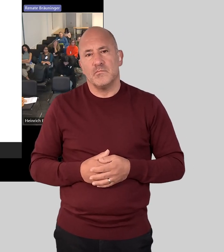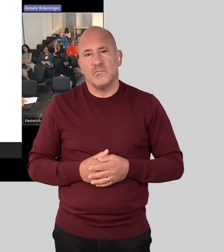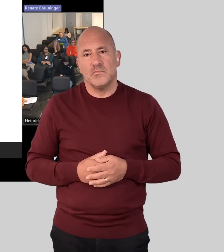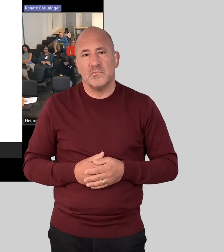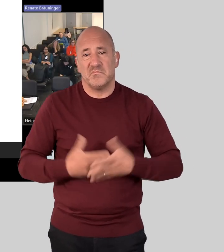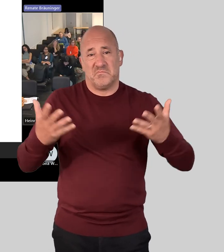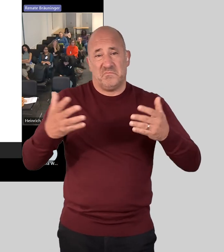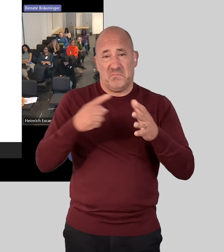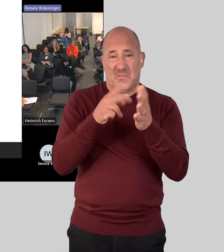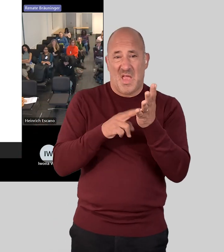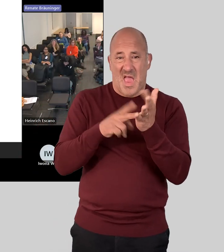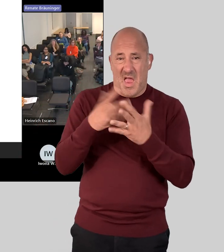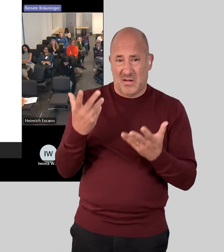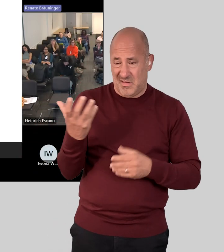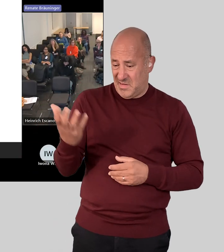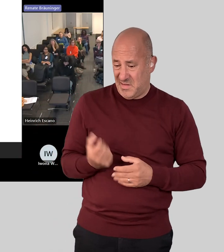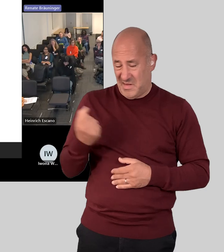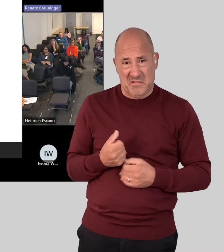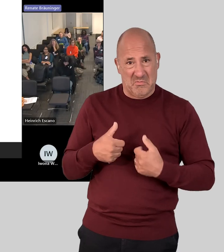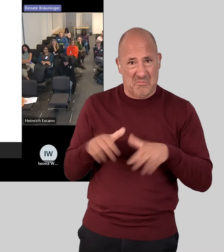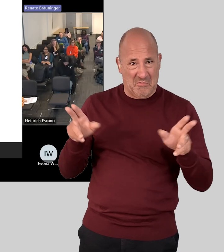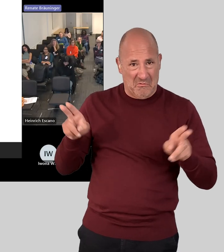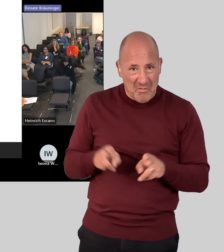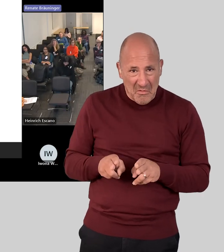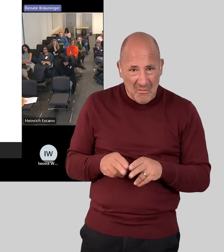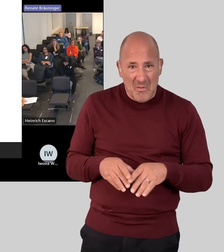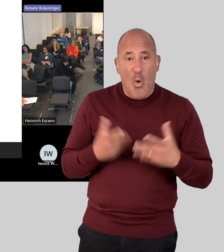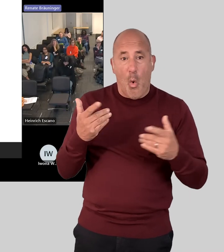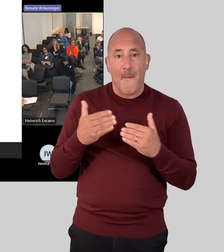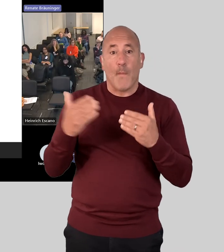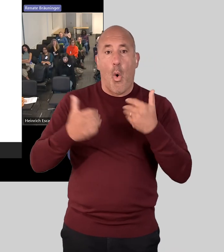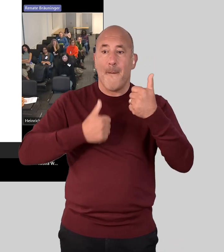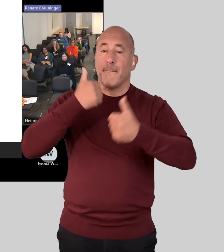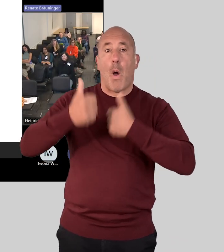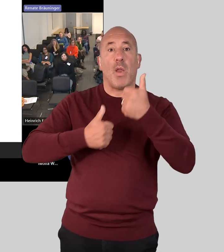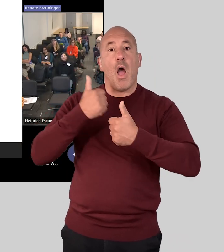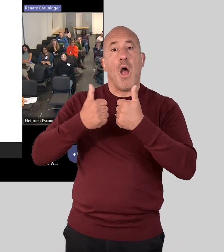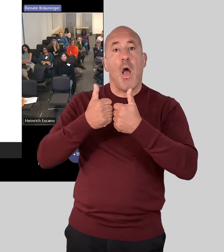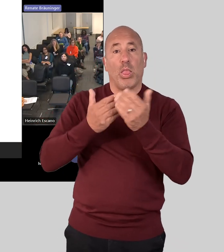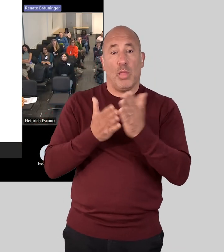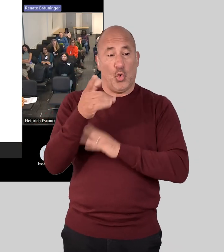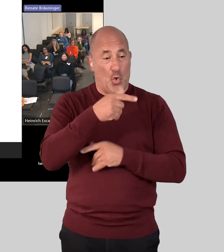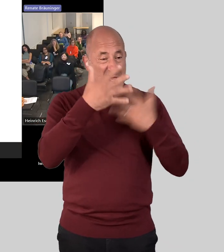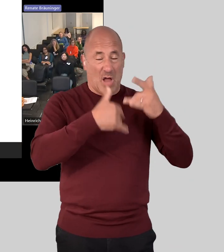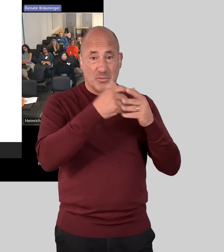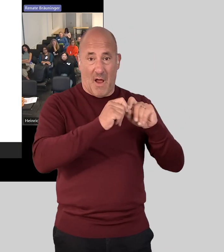We don't know whether there was a loss of capital income occurred, or whether sort